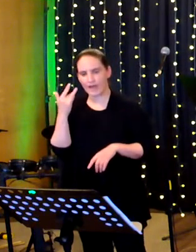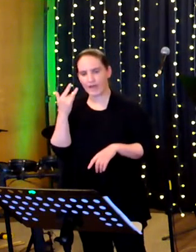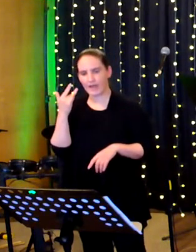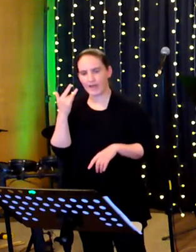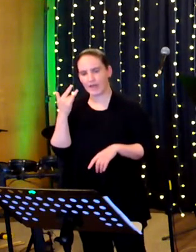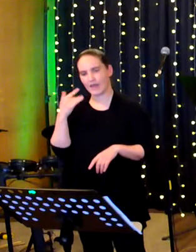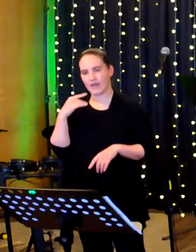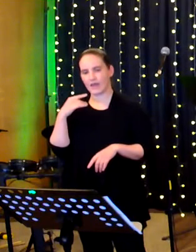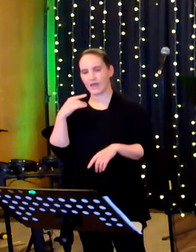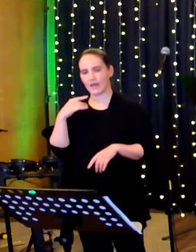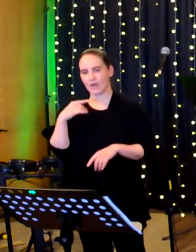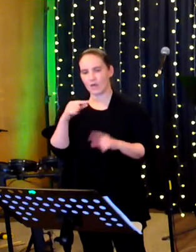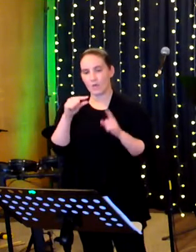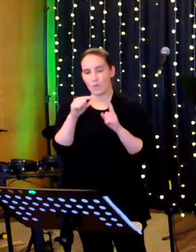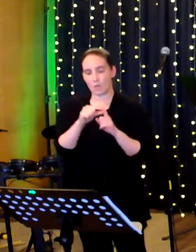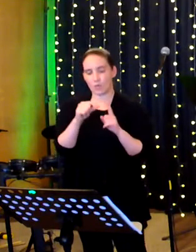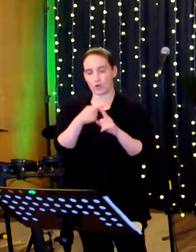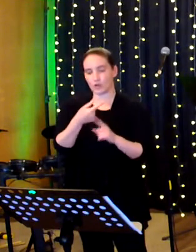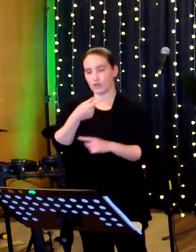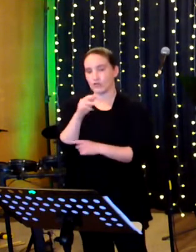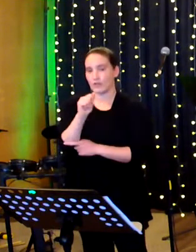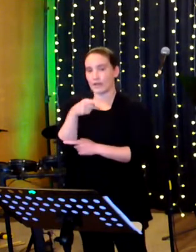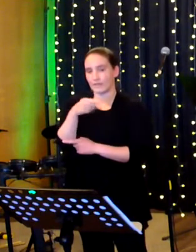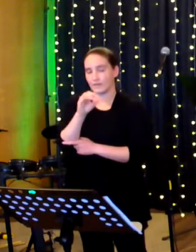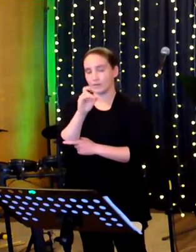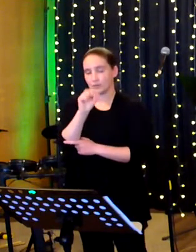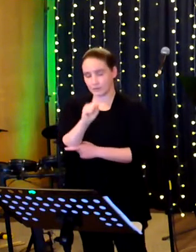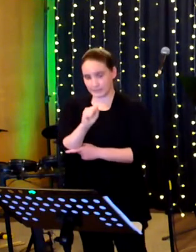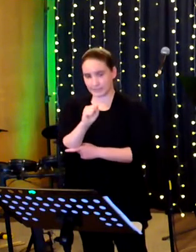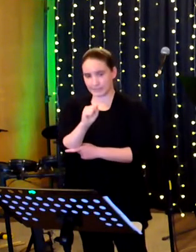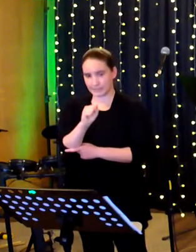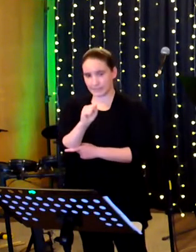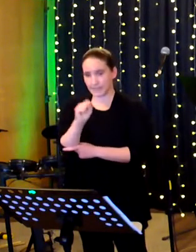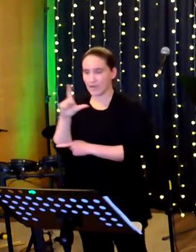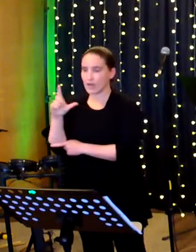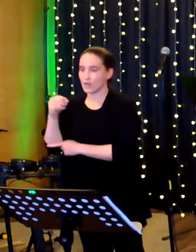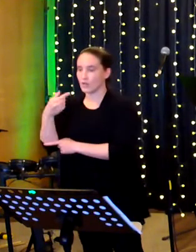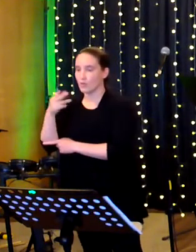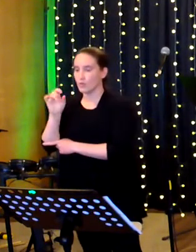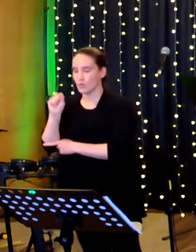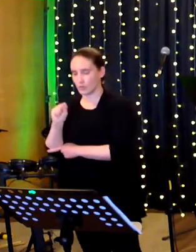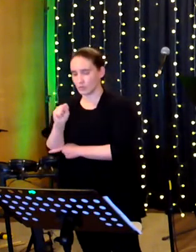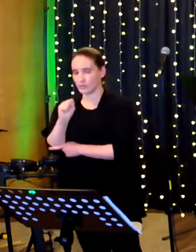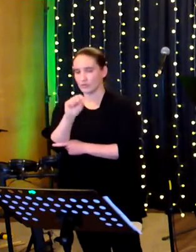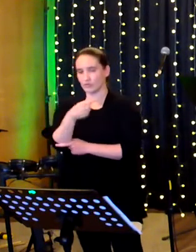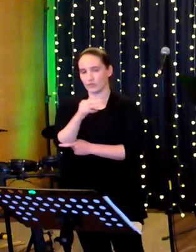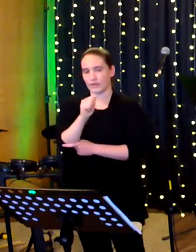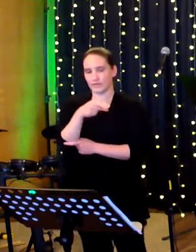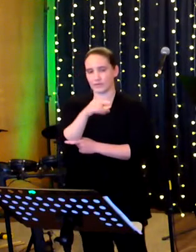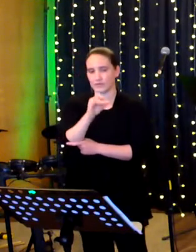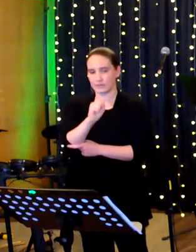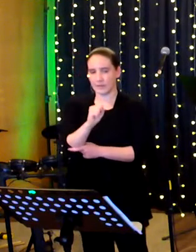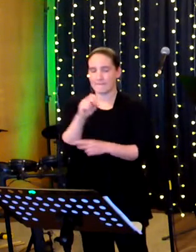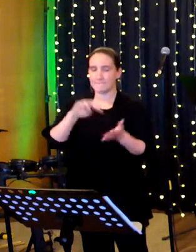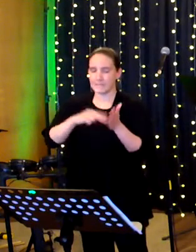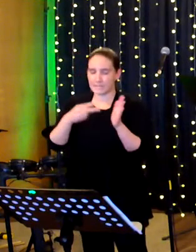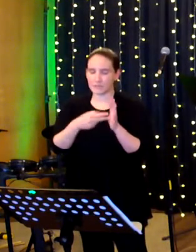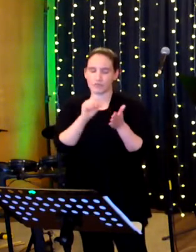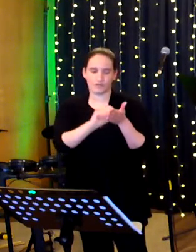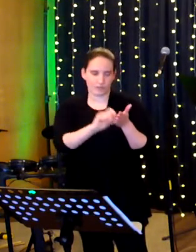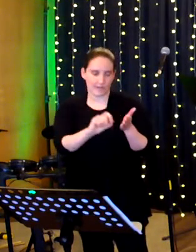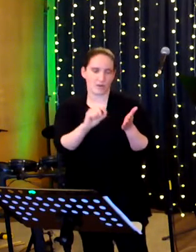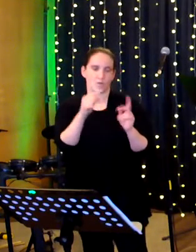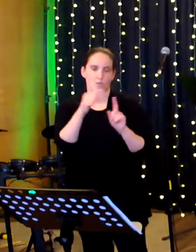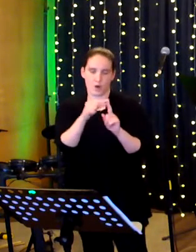from the Greek. There's the graphos and there's the logos. The graphos is the written word of God, the